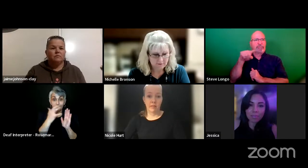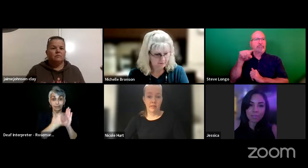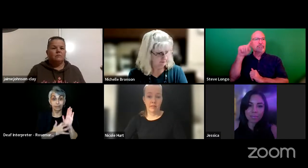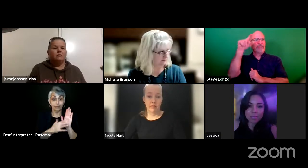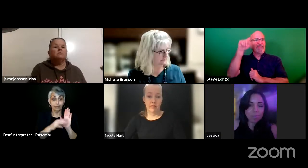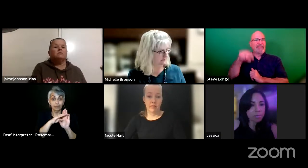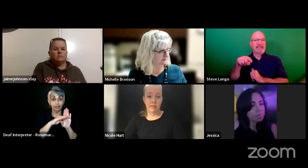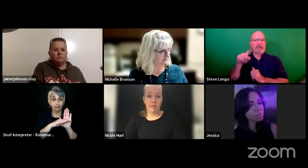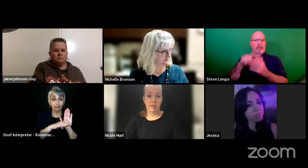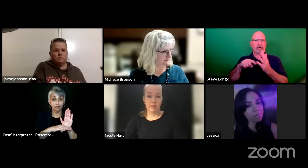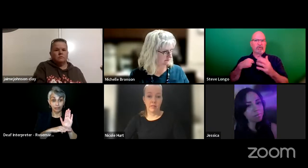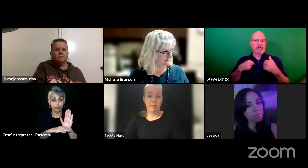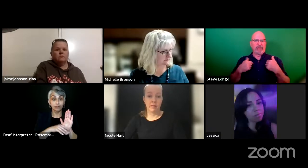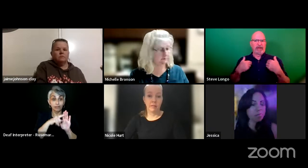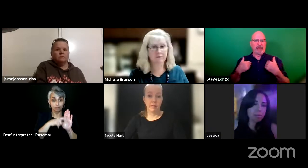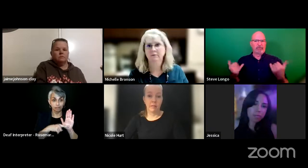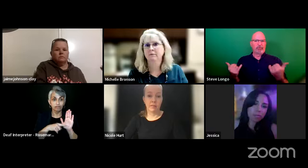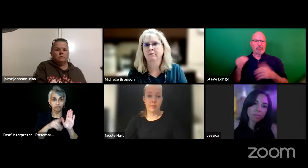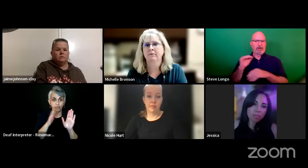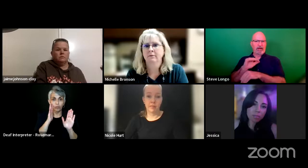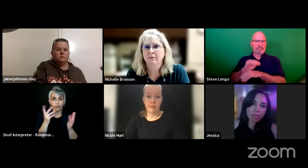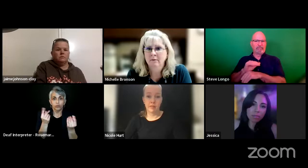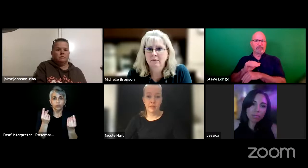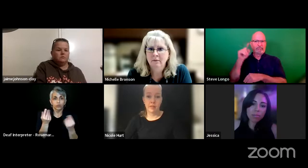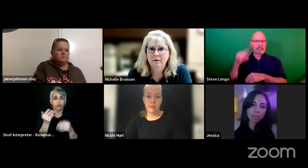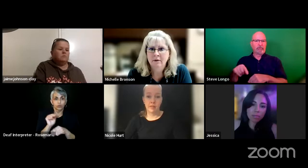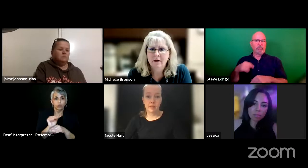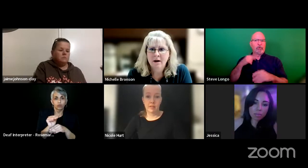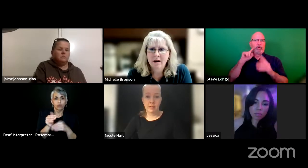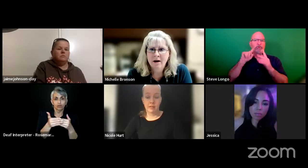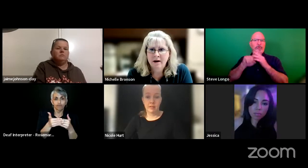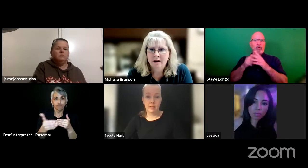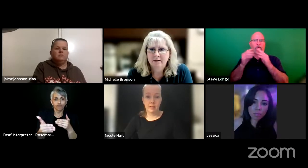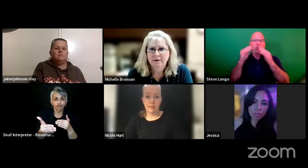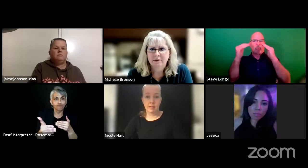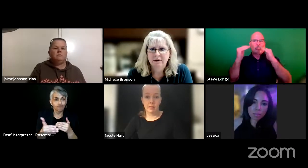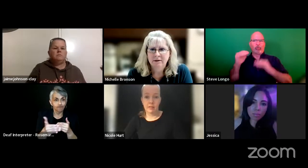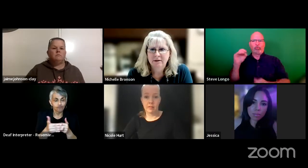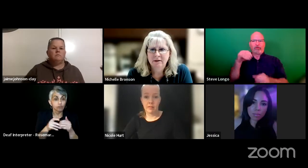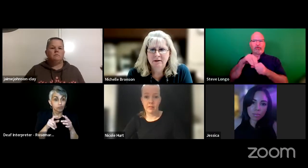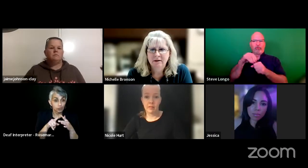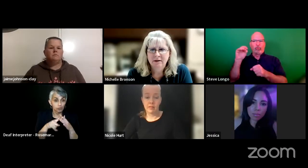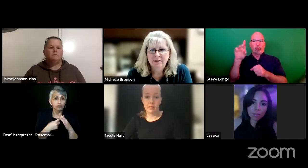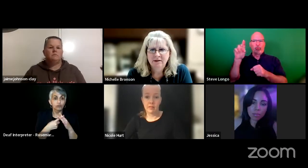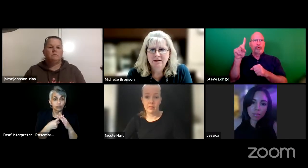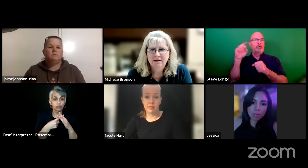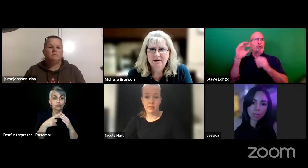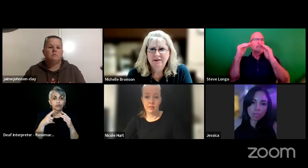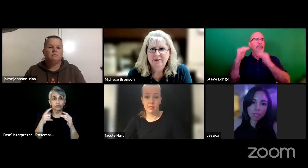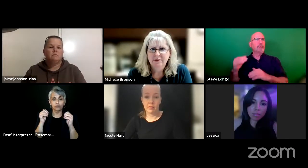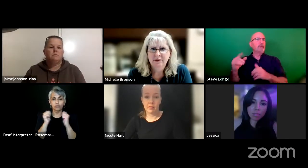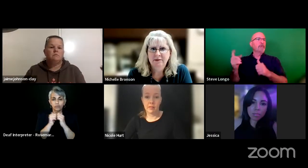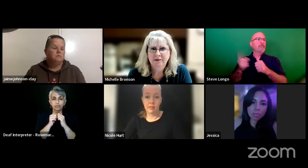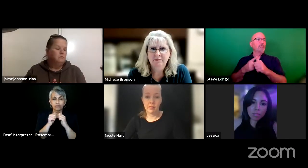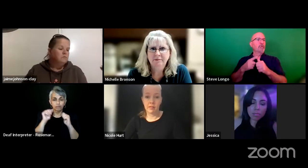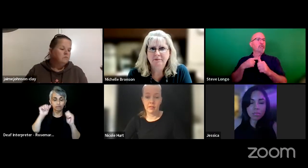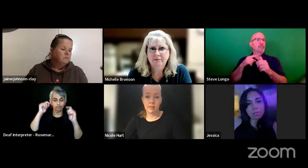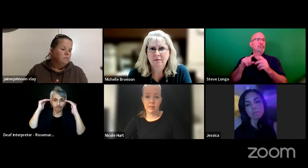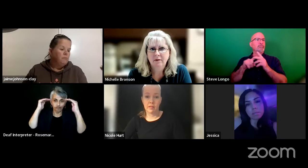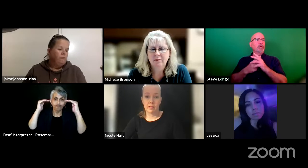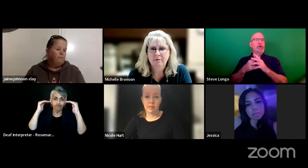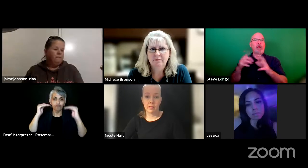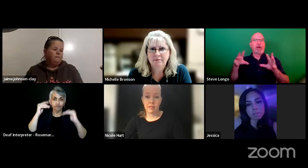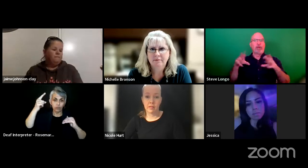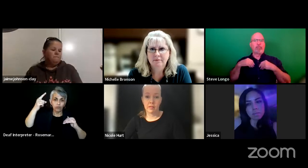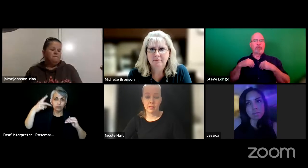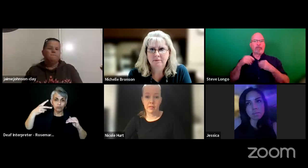We all saw the agenda. So that is our plan for this evening. And we will just